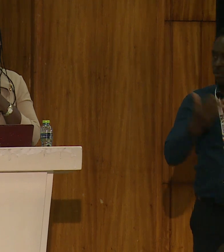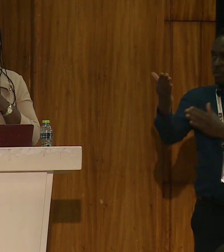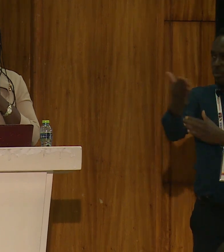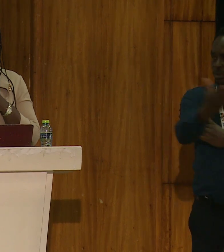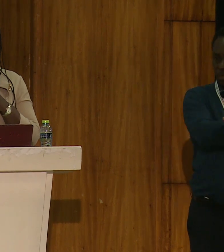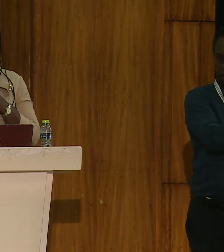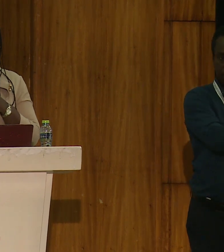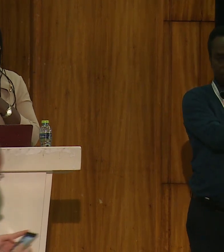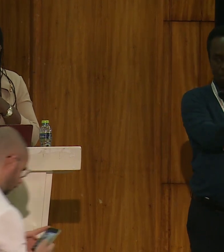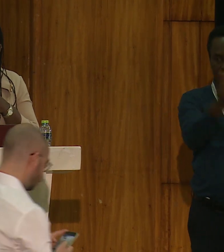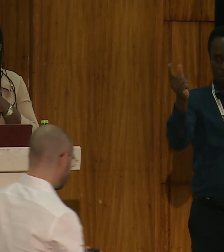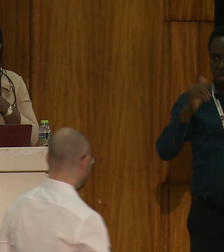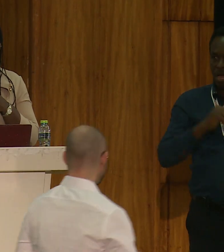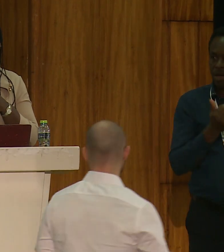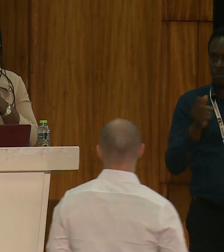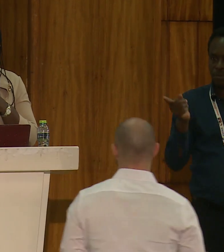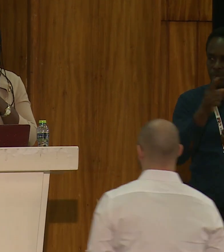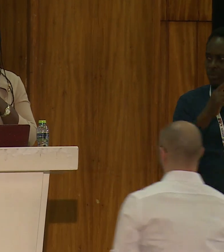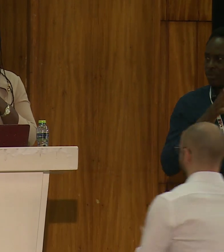we today?